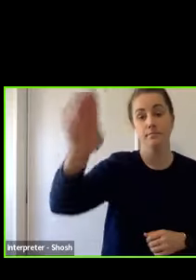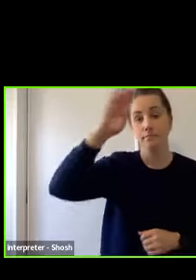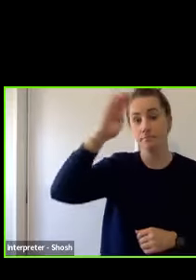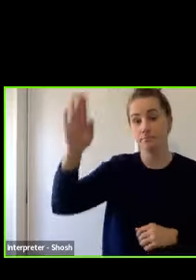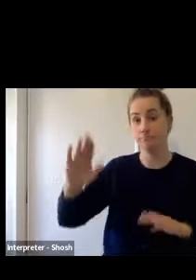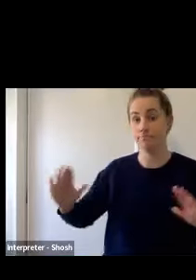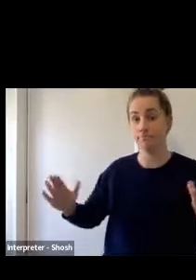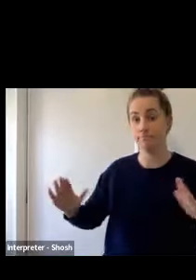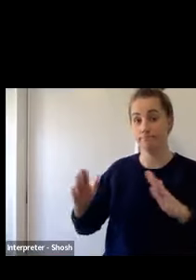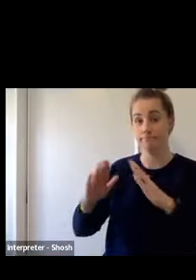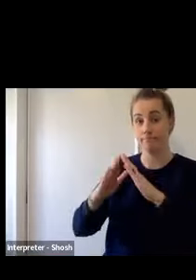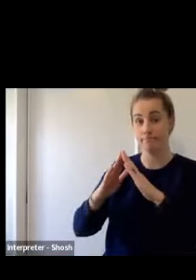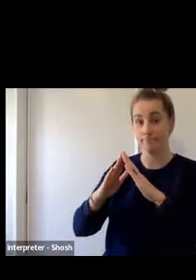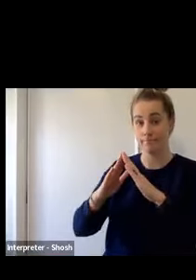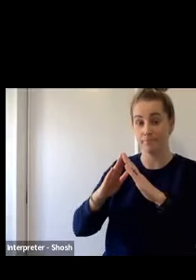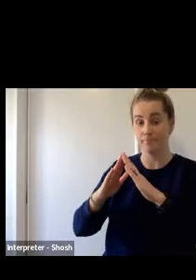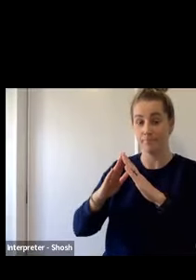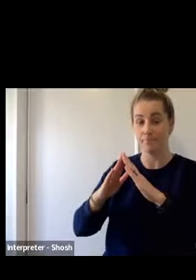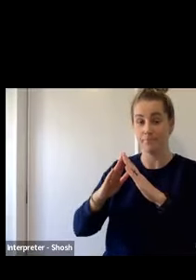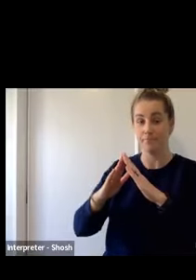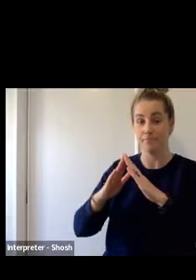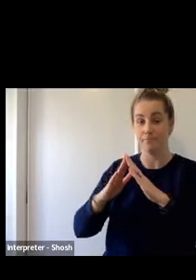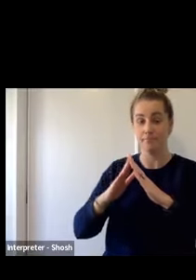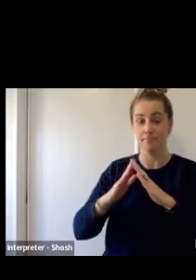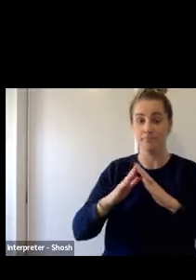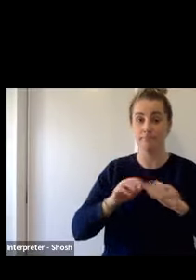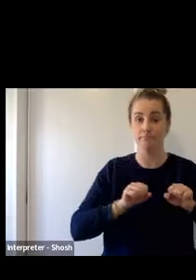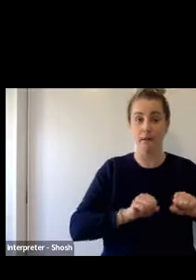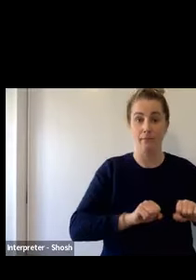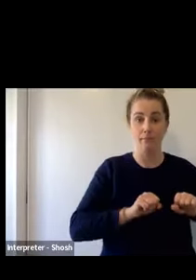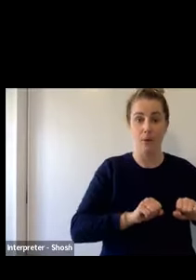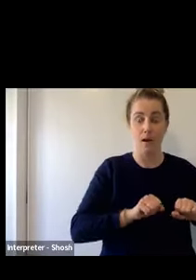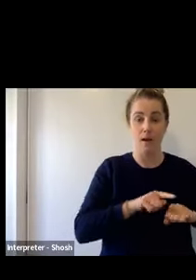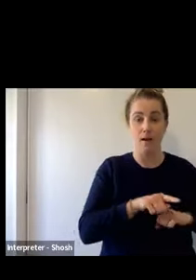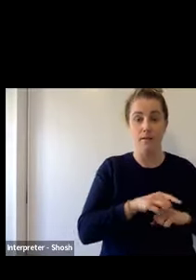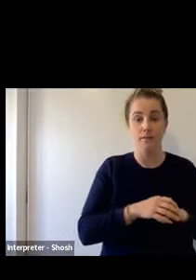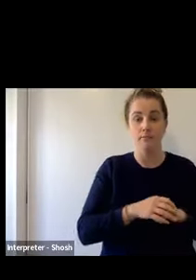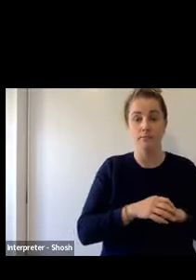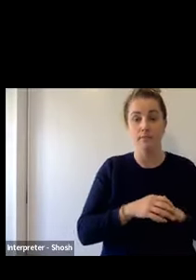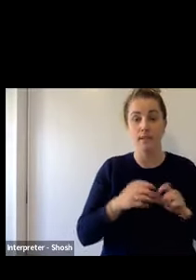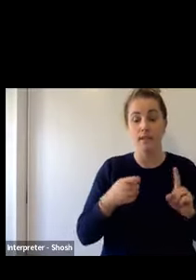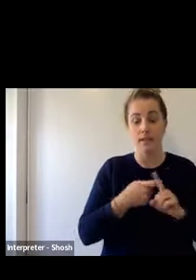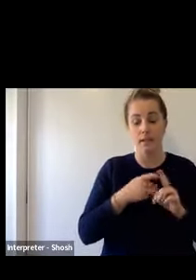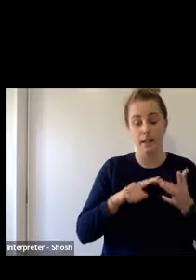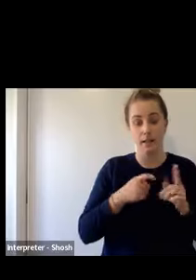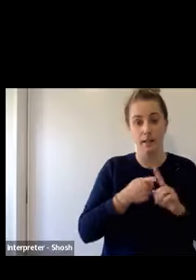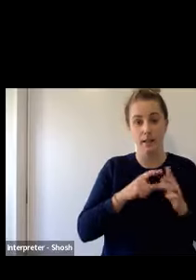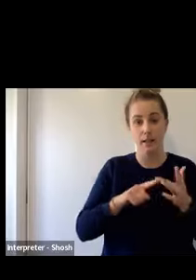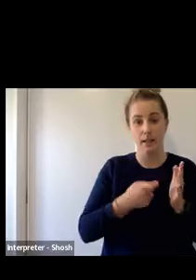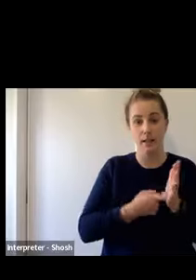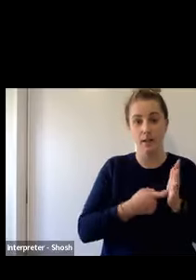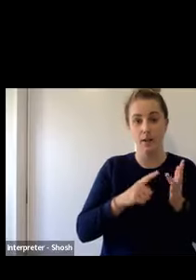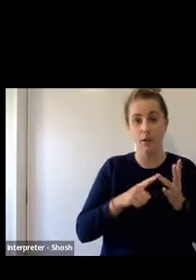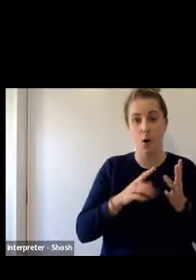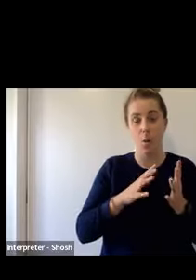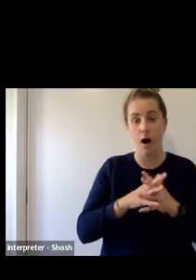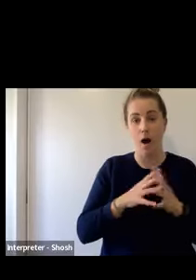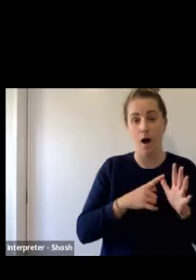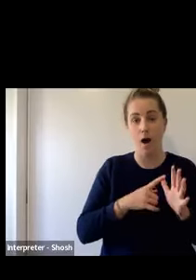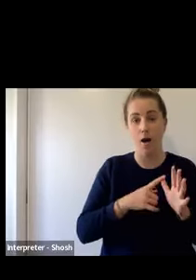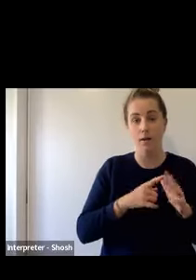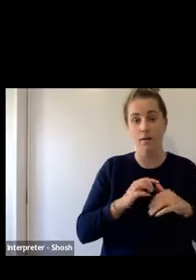maunga, ko Ngāti Mahuta te mana whenua, e tupu ahau e kirikiri-rawa, kei ngā rewa wahia e